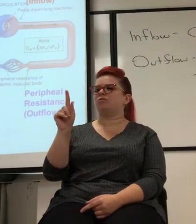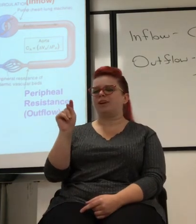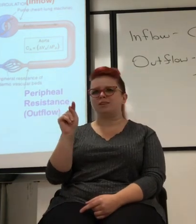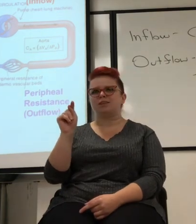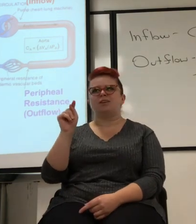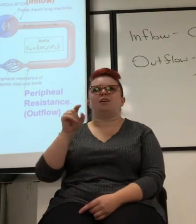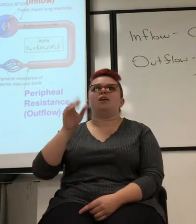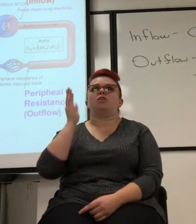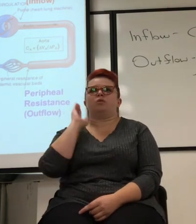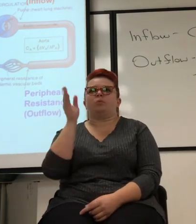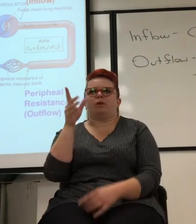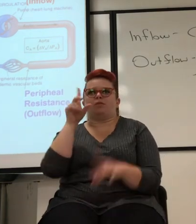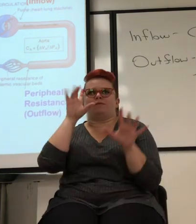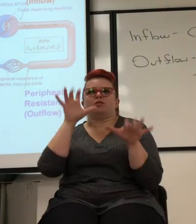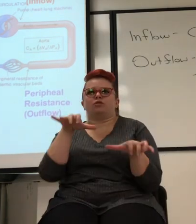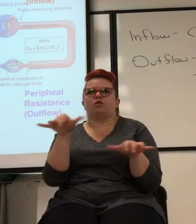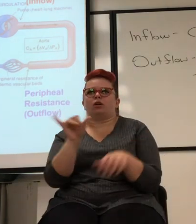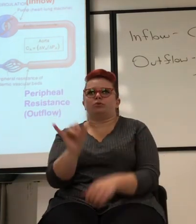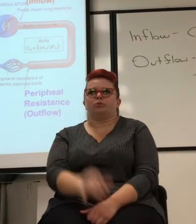Okay.